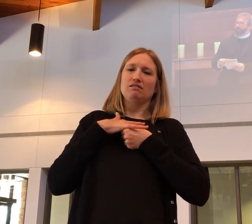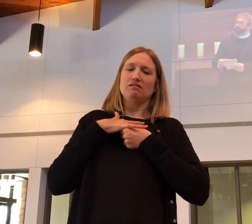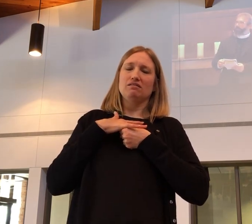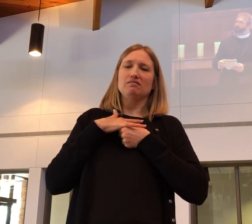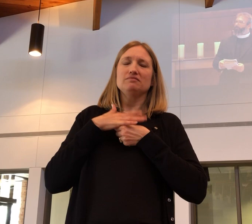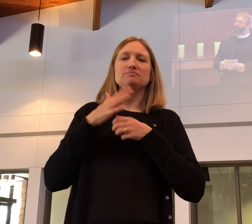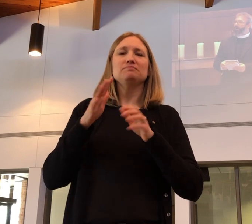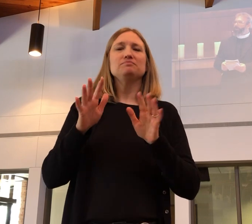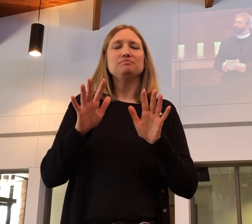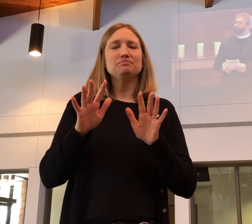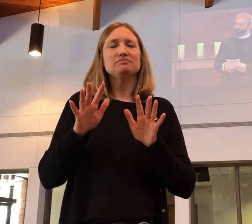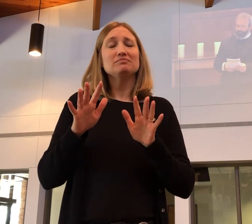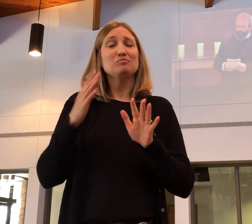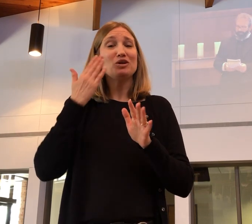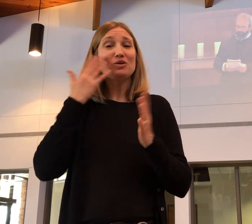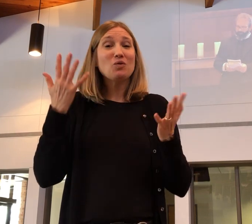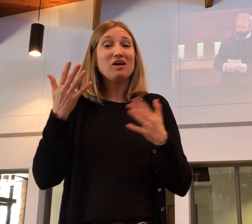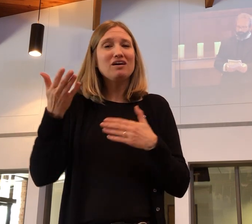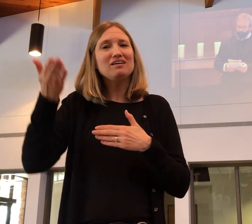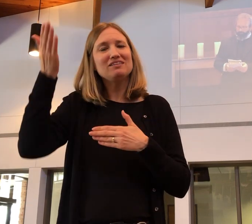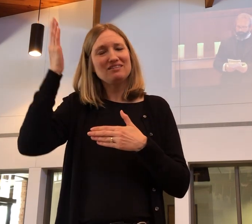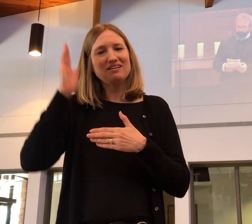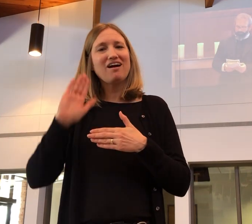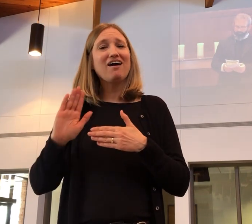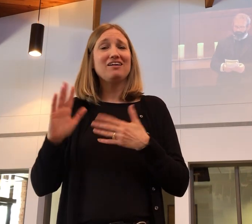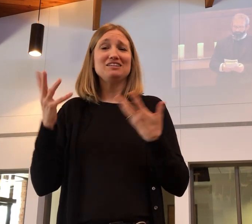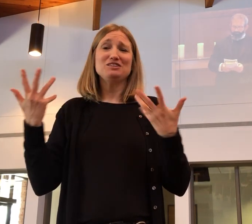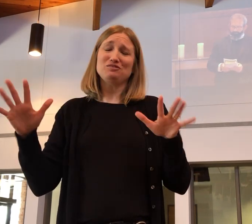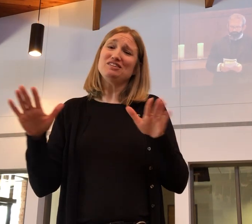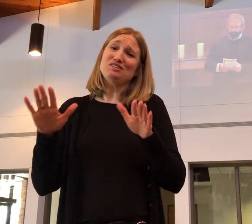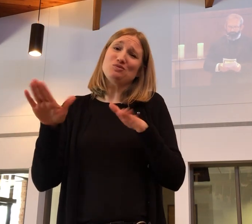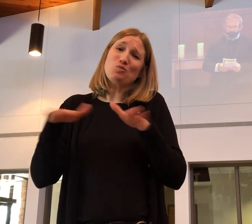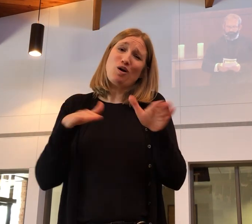But God has walked this path before.